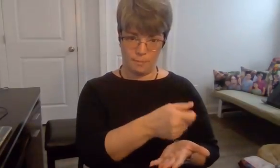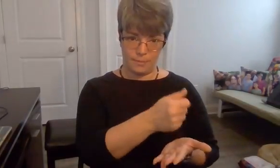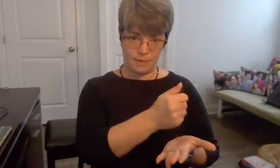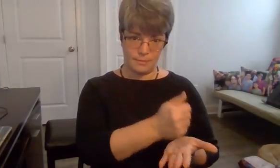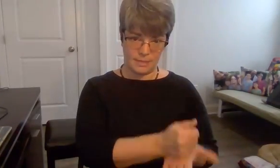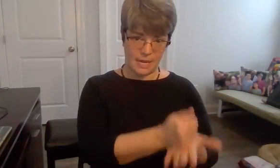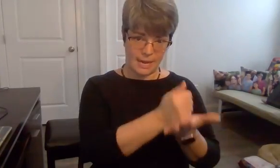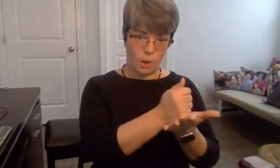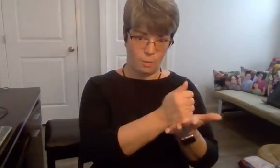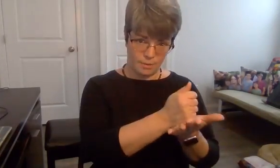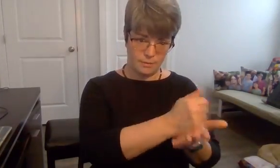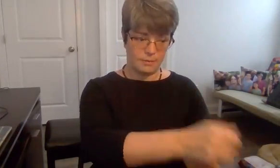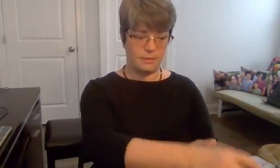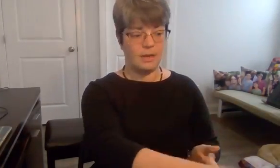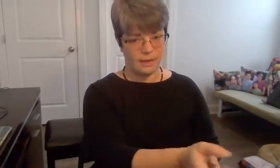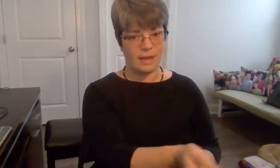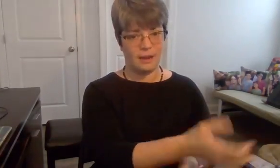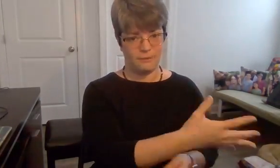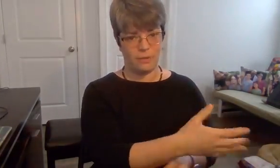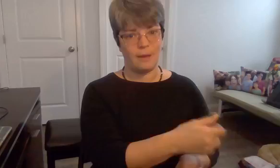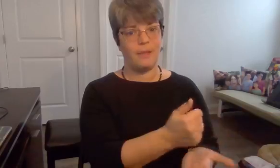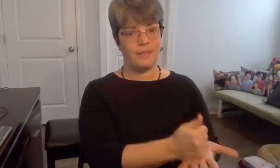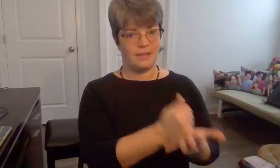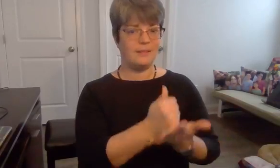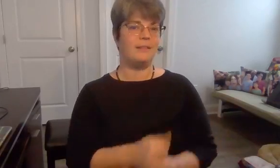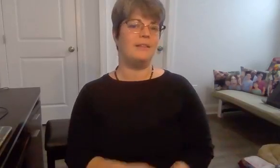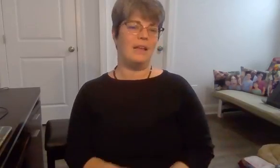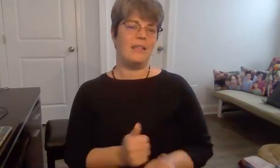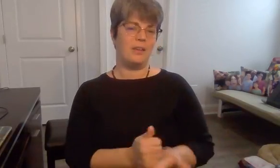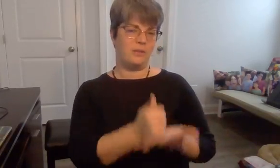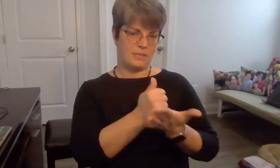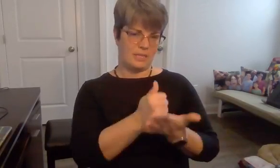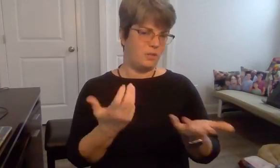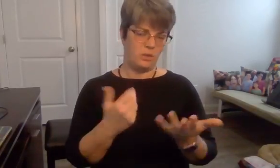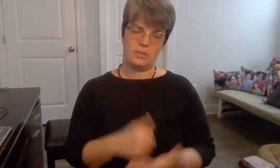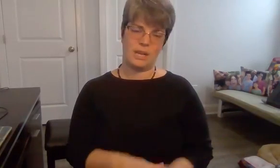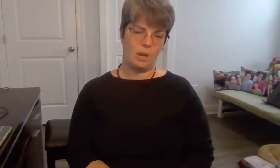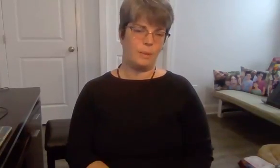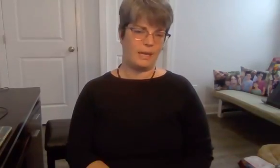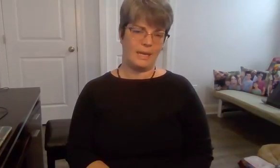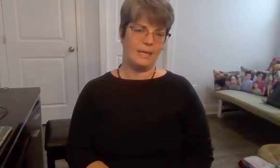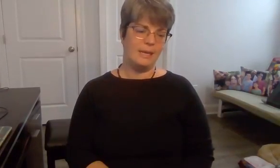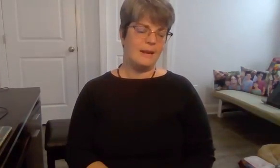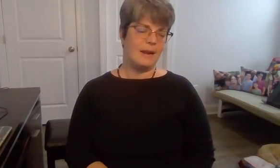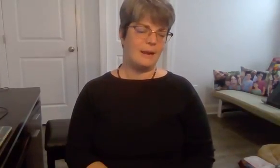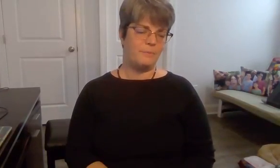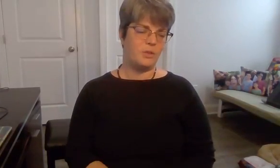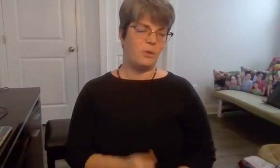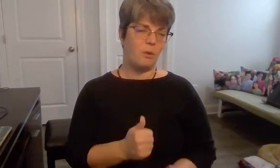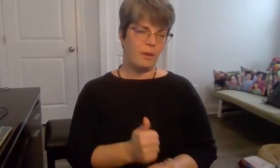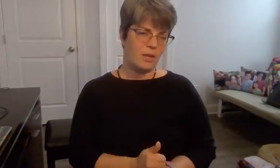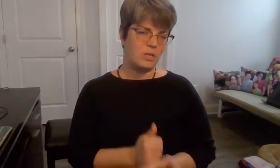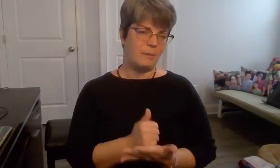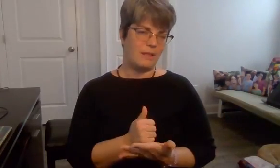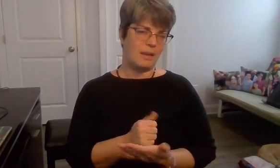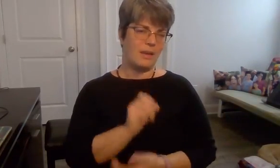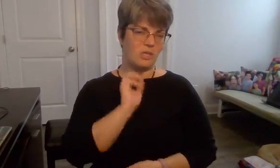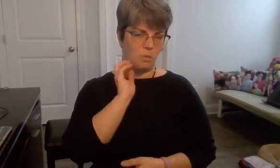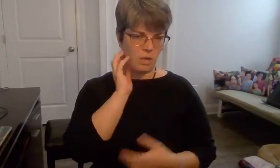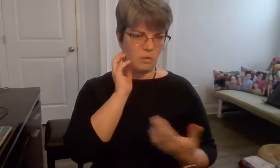them, sign help, and then get it for them, and then you can sign help again. So they'll eventually make that connection when you